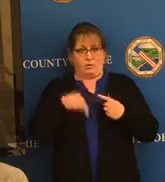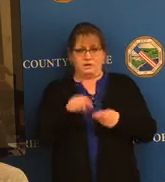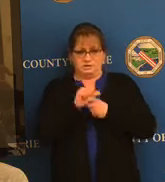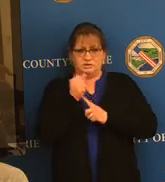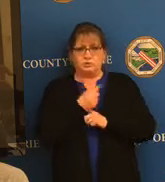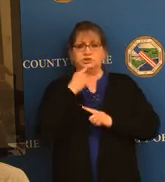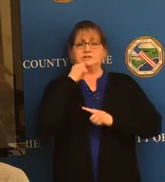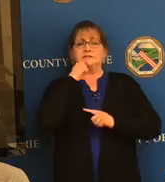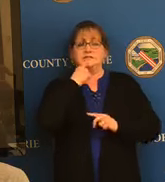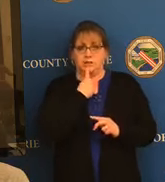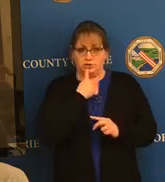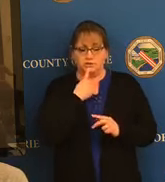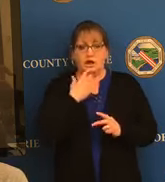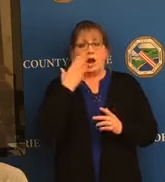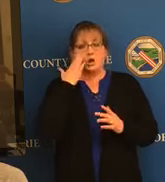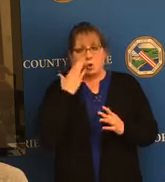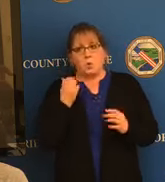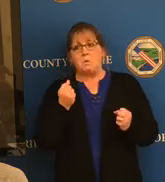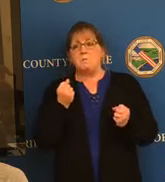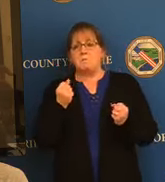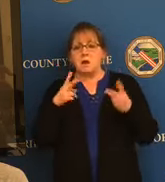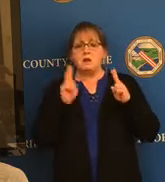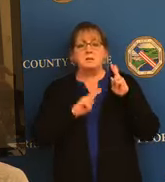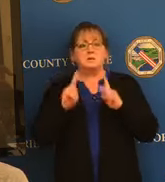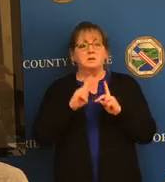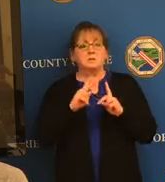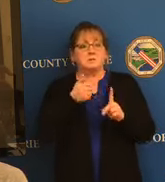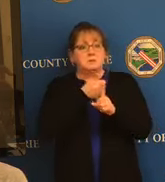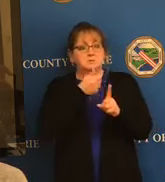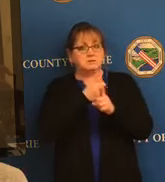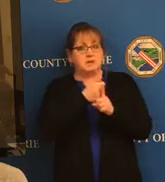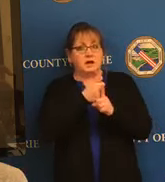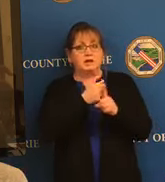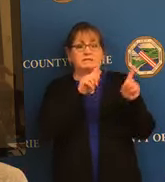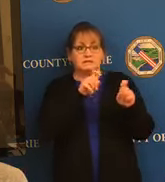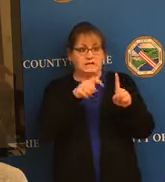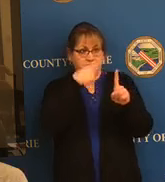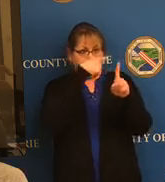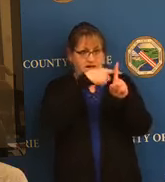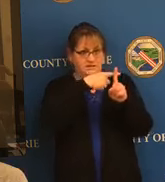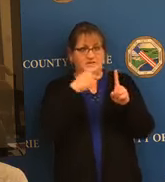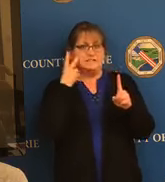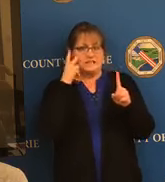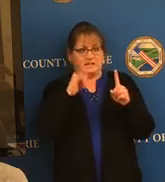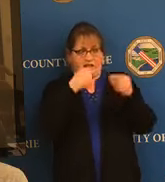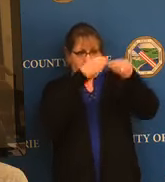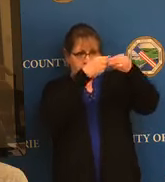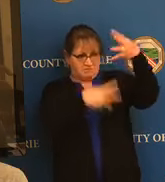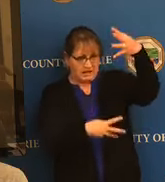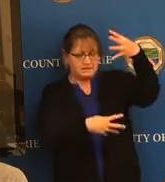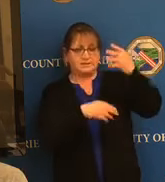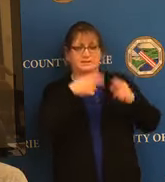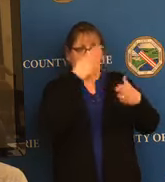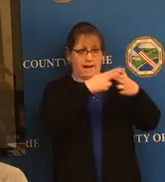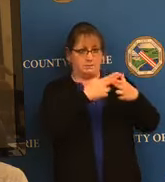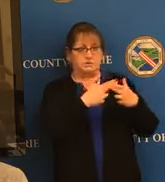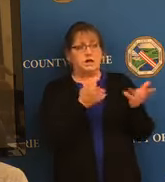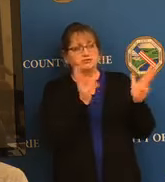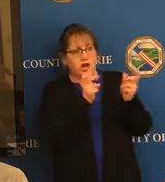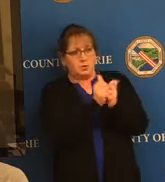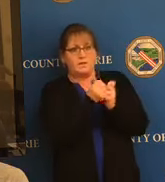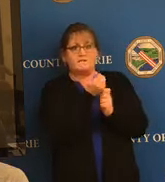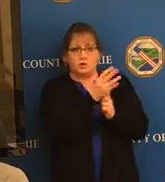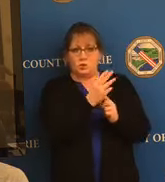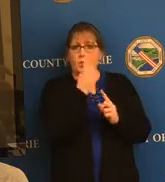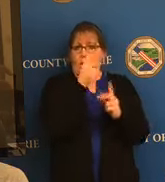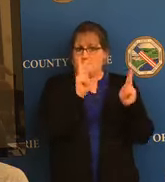know a number of the individuals who have been tested positive. I've seen the list, I've seen the names, I've talked to a few of them. I talked